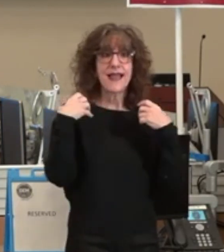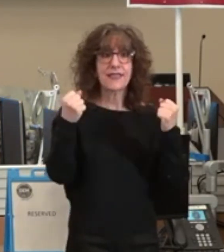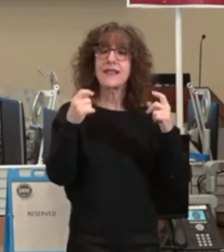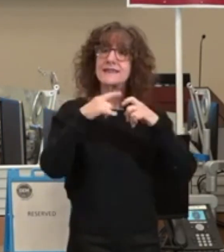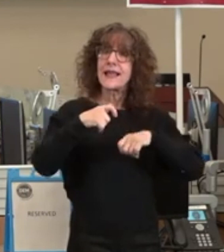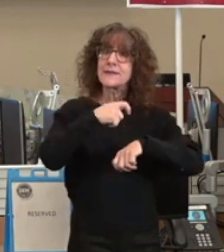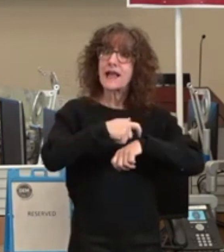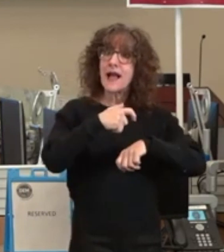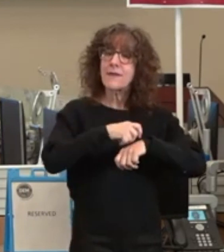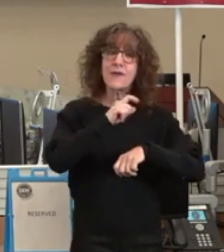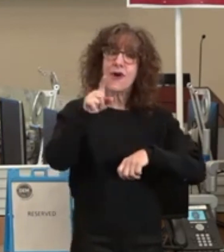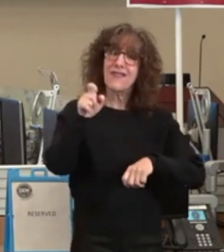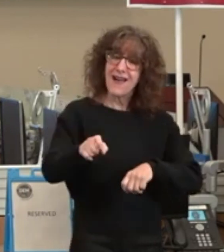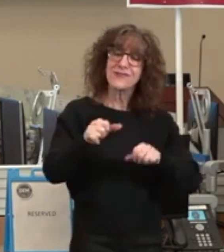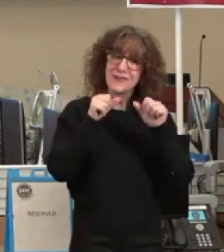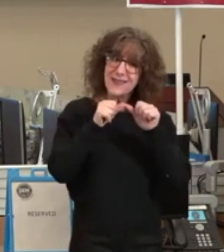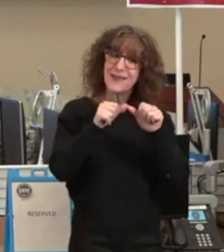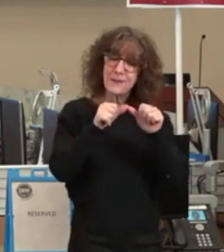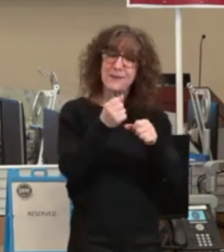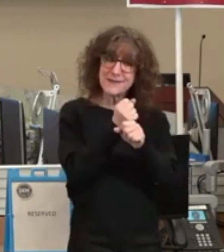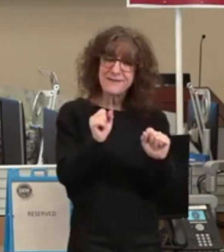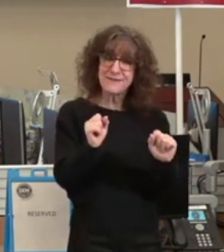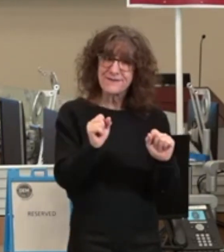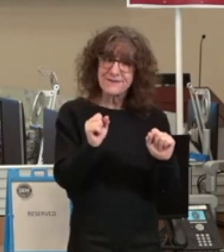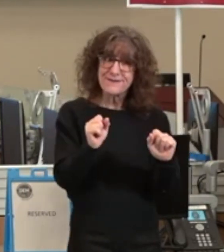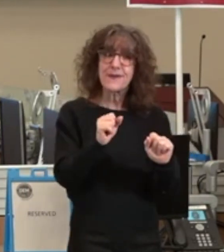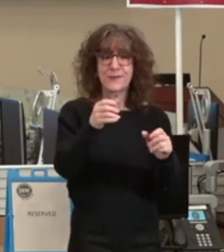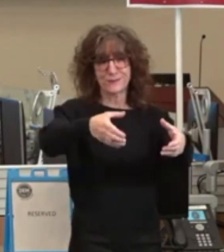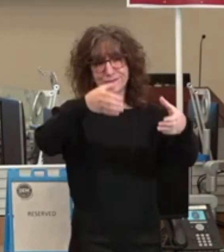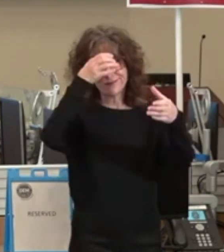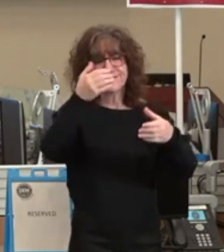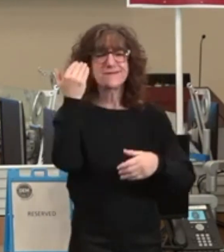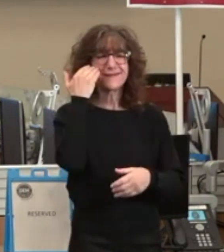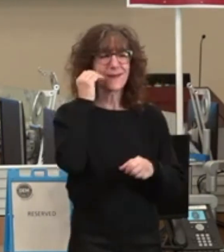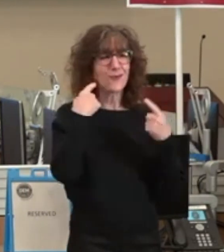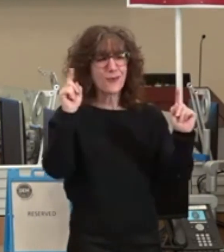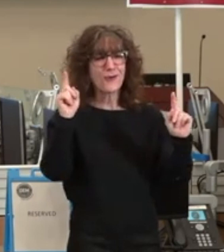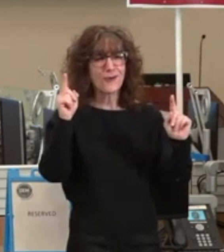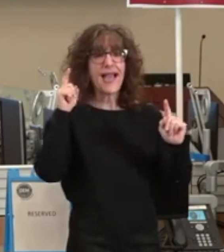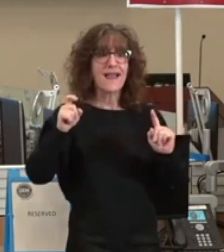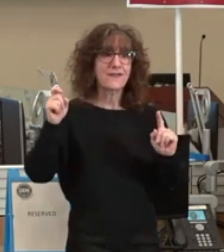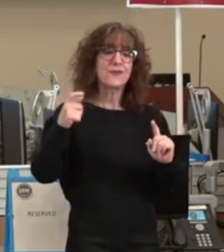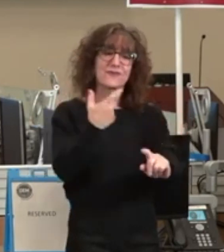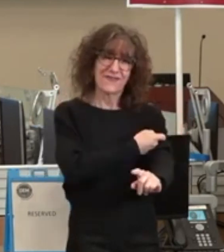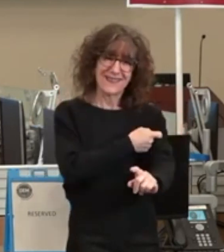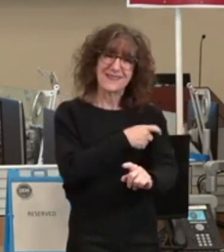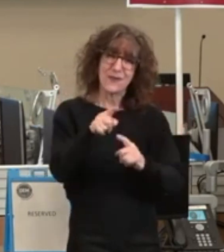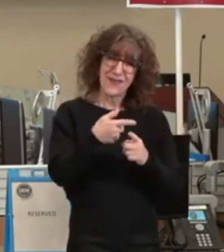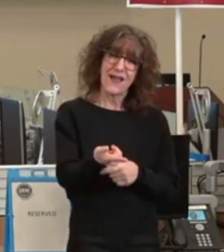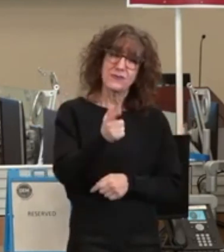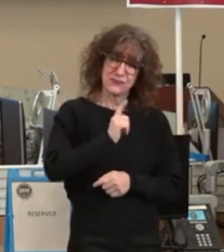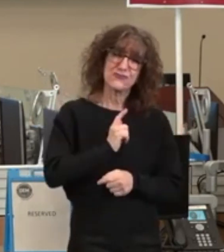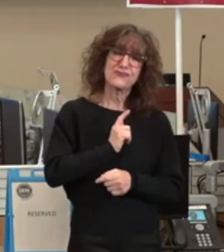same time, we all have to keep practicing safety measures that we all know work. And we have to get vaccinated when it's our